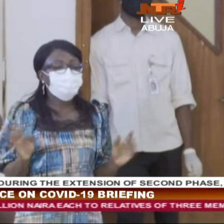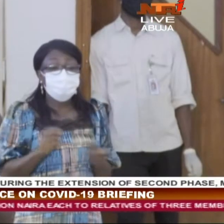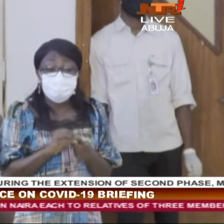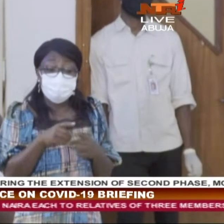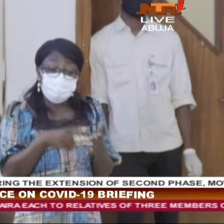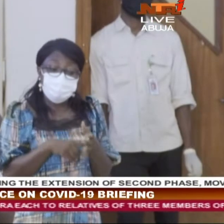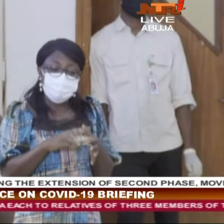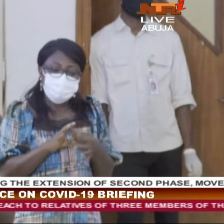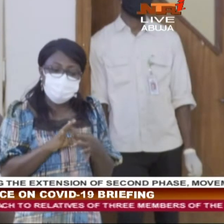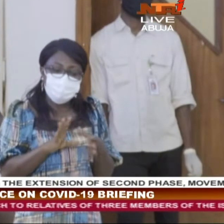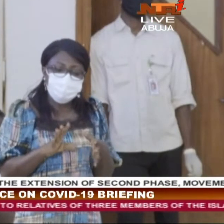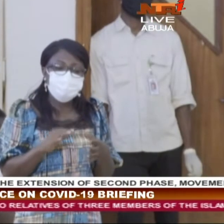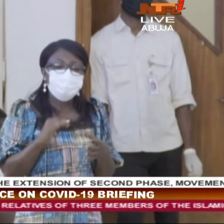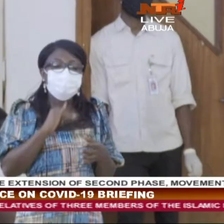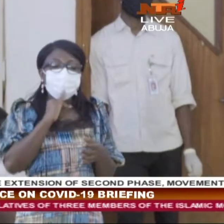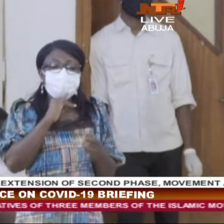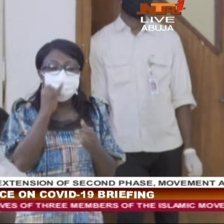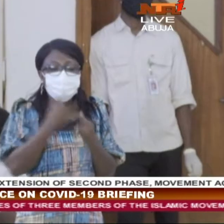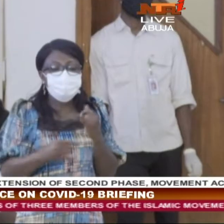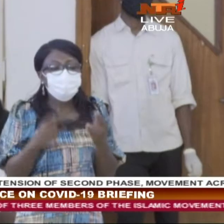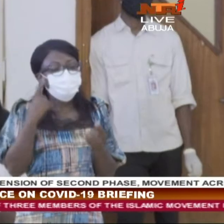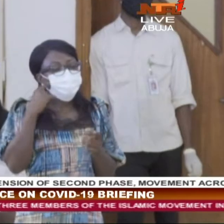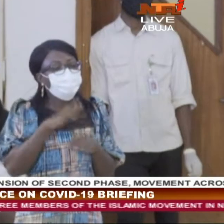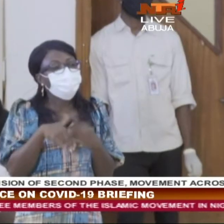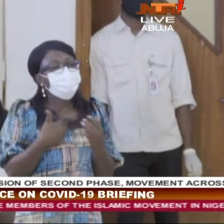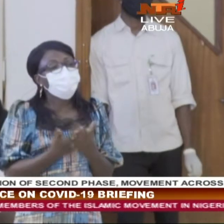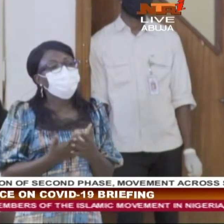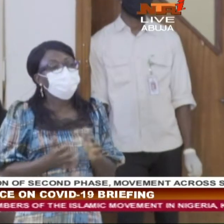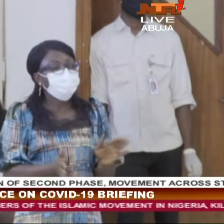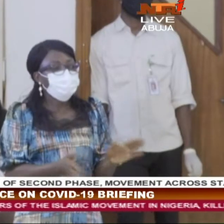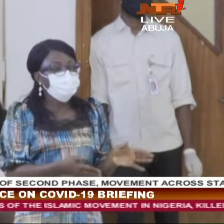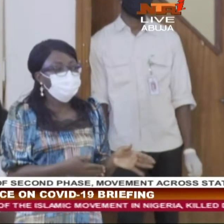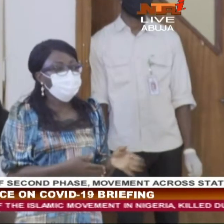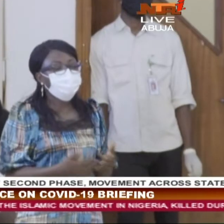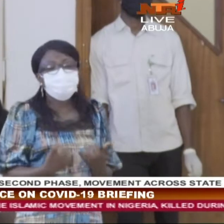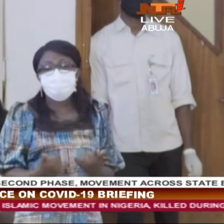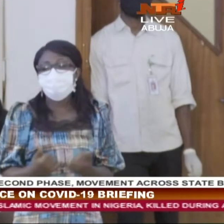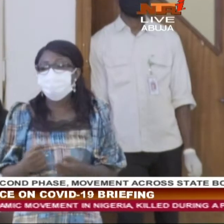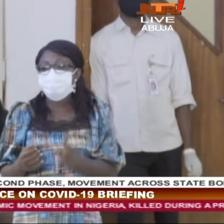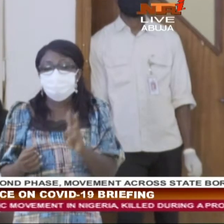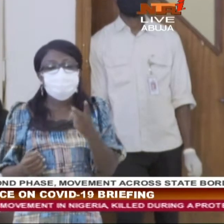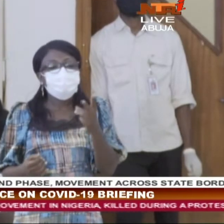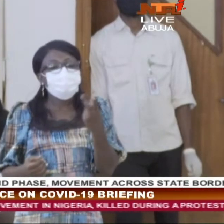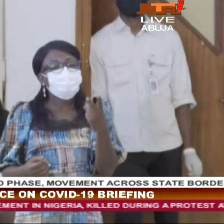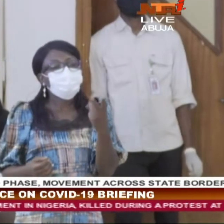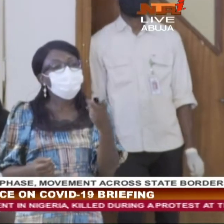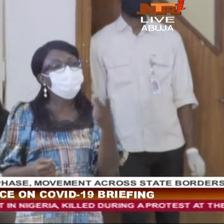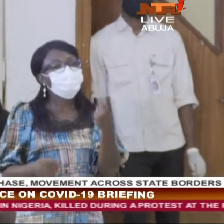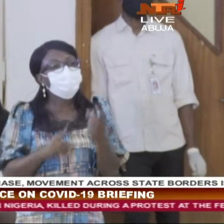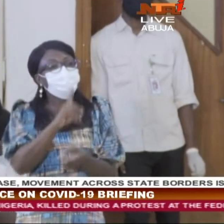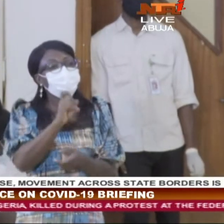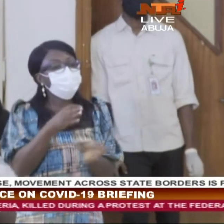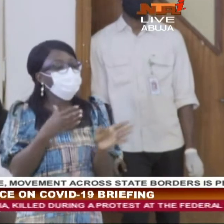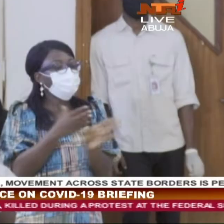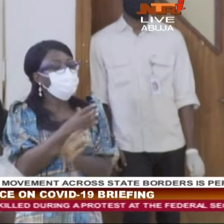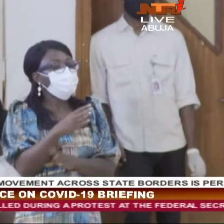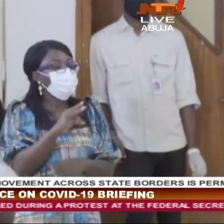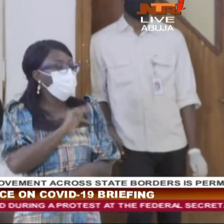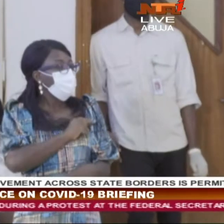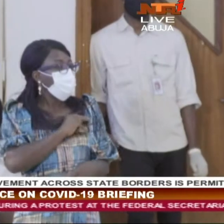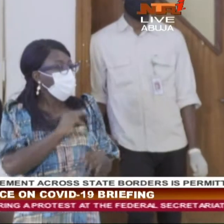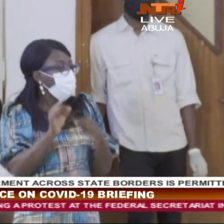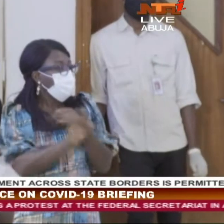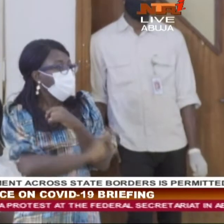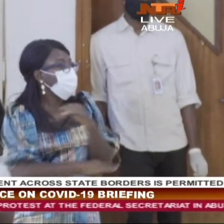final for everybody? And I would like to direct my second question to the Minister of Foreign Affairs.